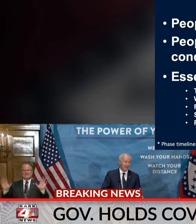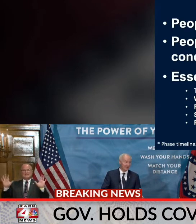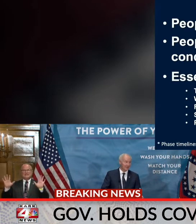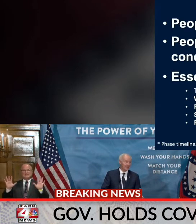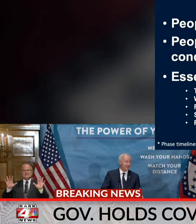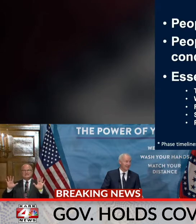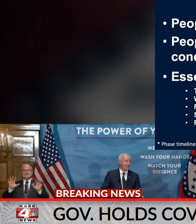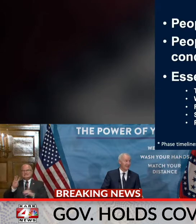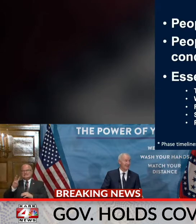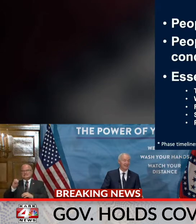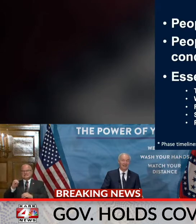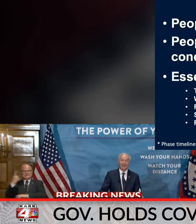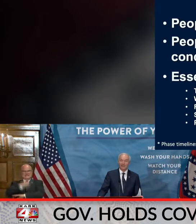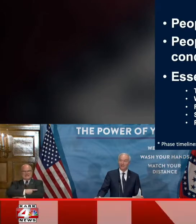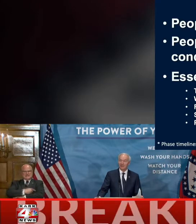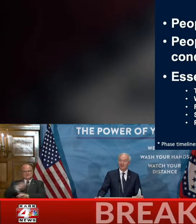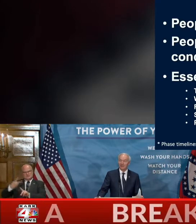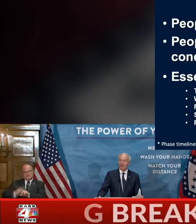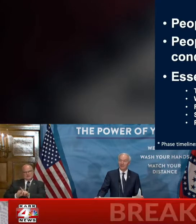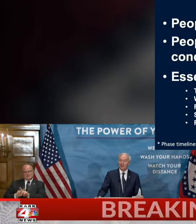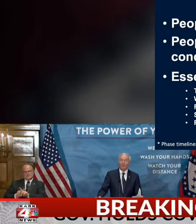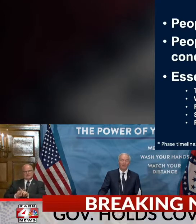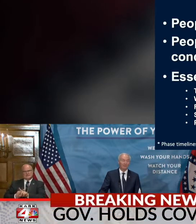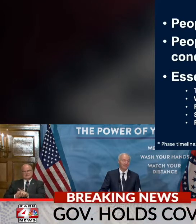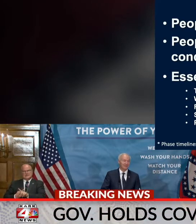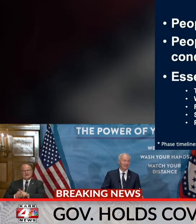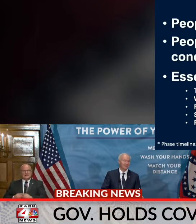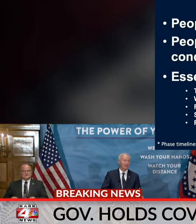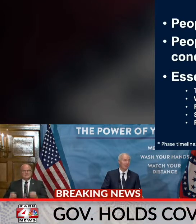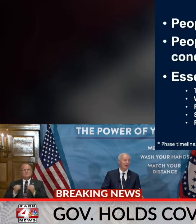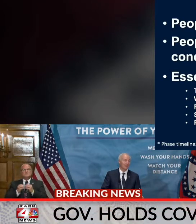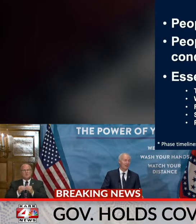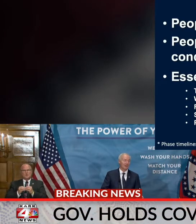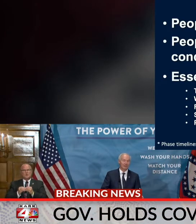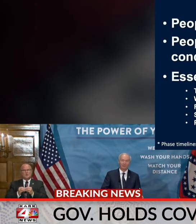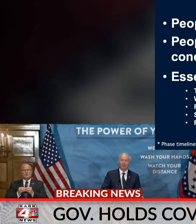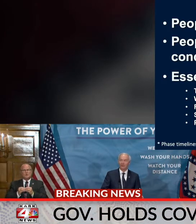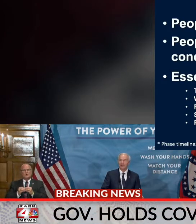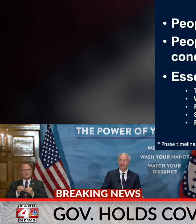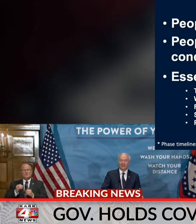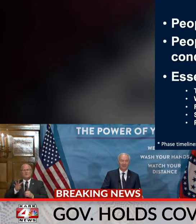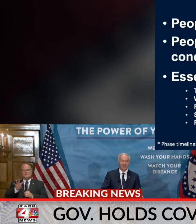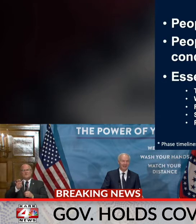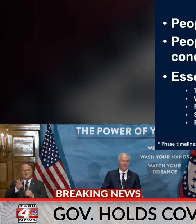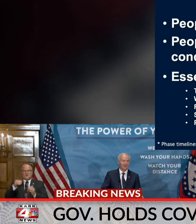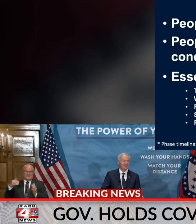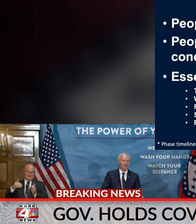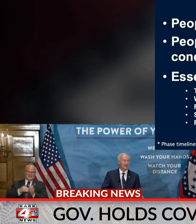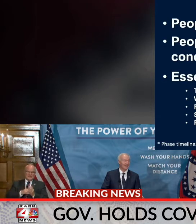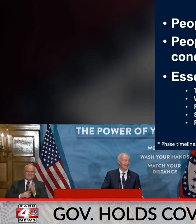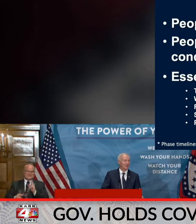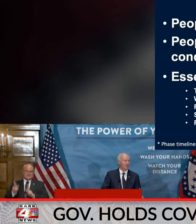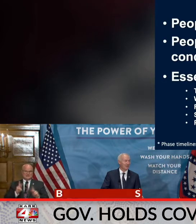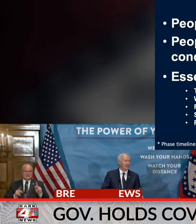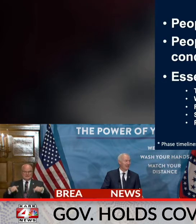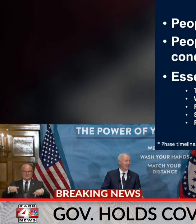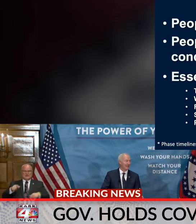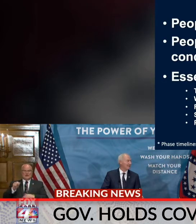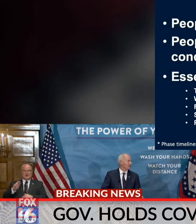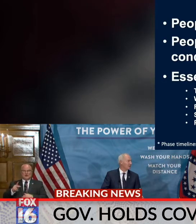60 days. Again, that is well over 400,000 Arkansans. We're